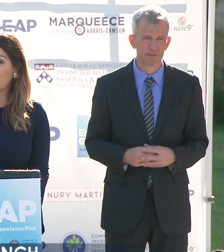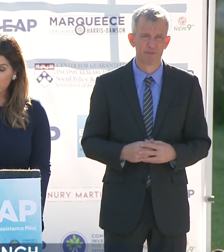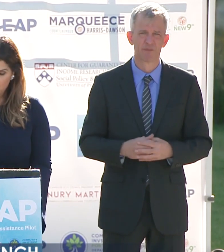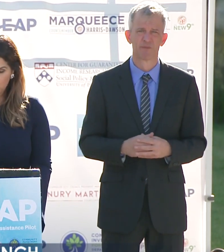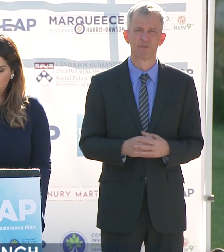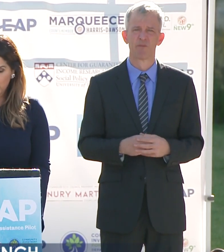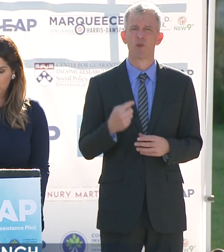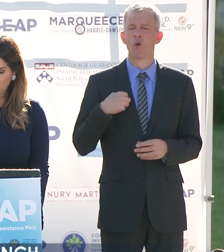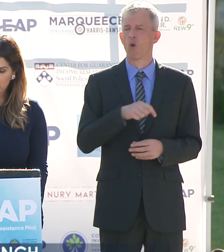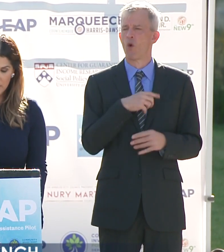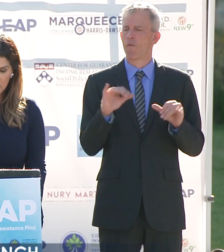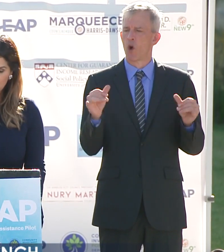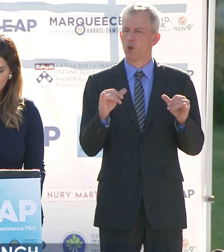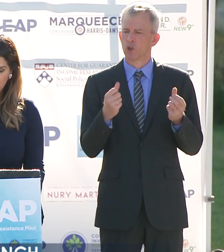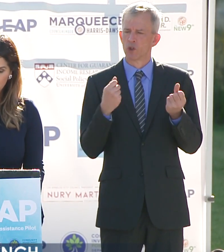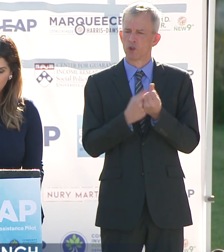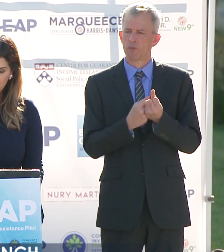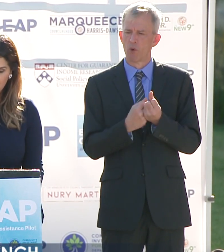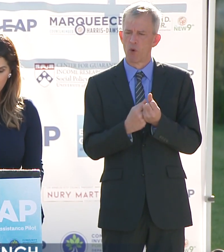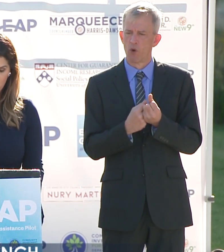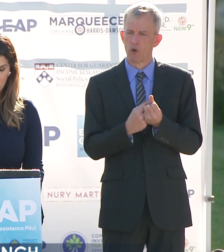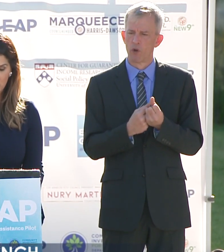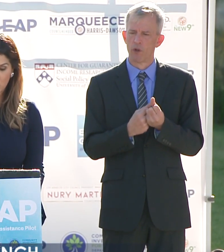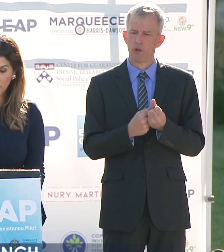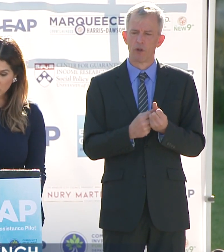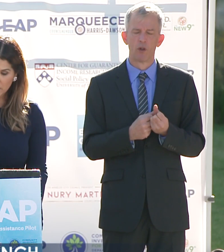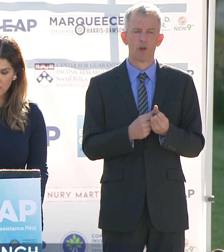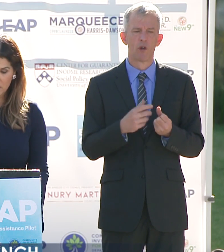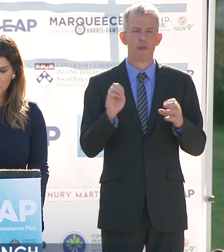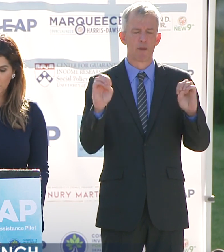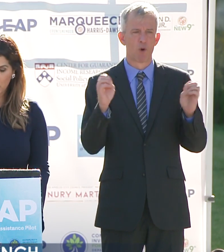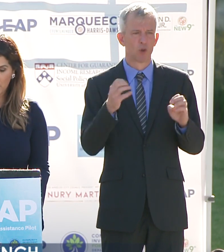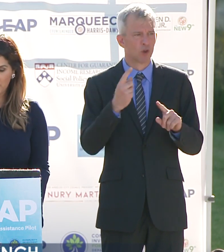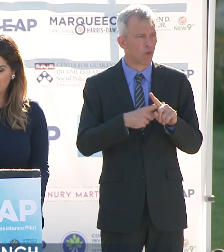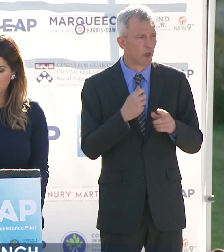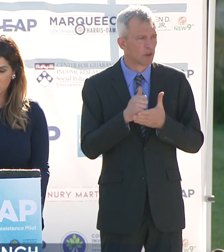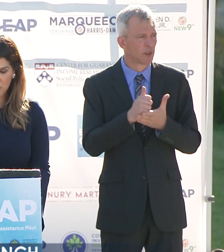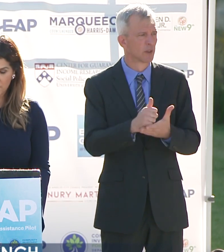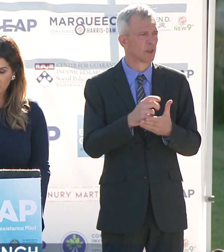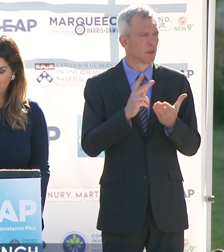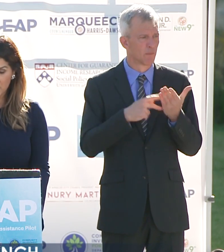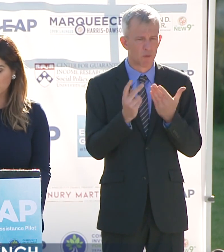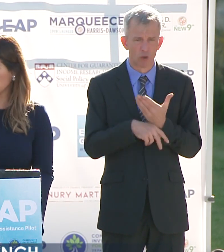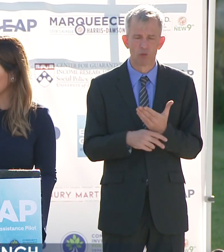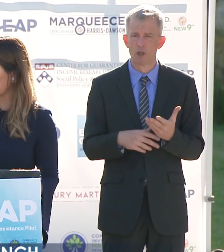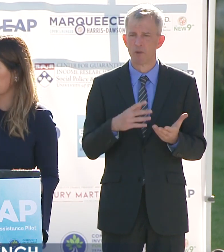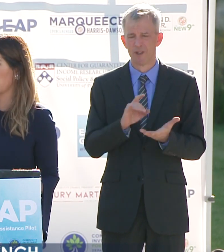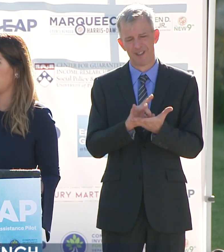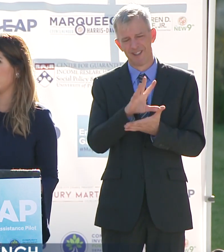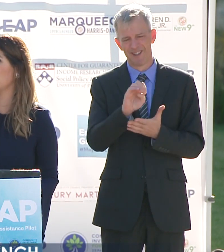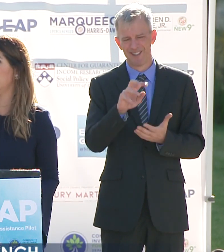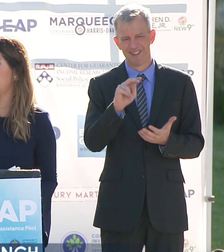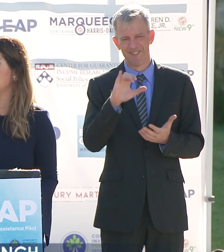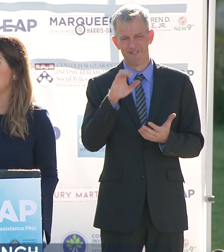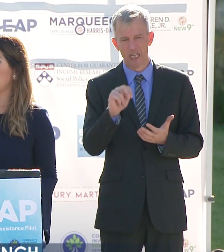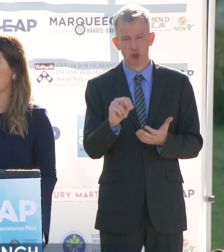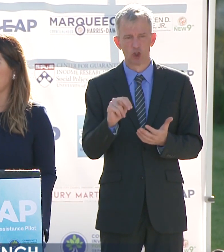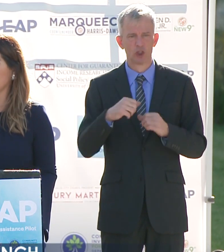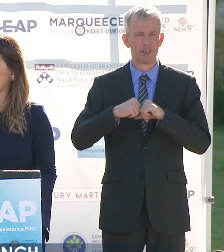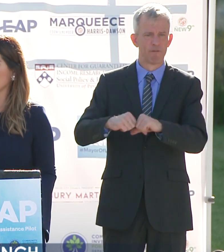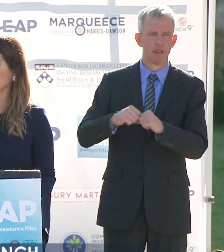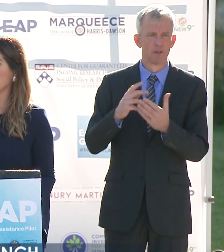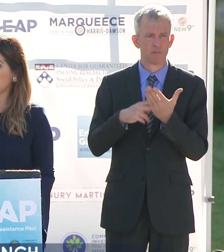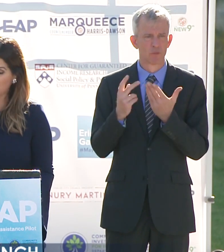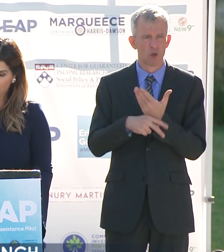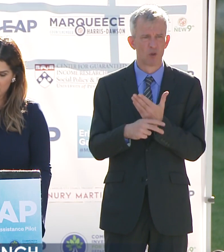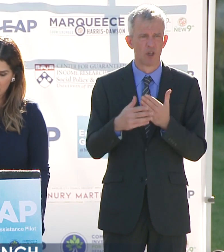We have also supported through our system, just very briefly, the emergency rental assistance program, eviction defense program, programs that were led by